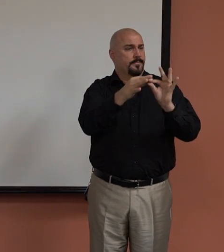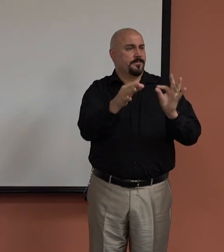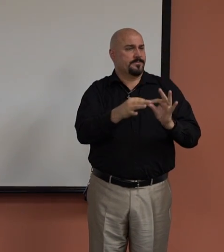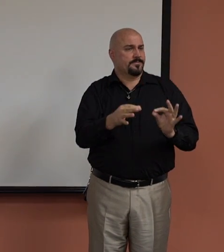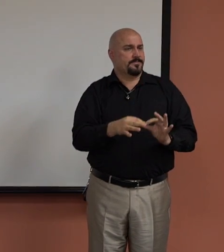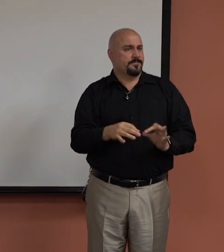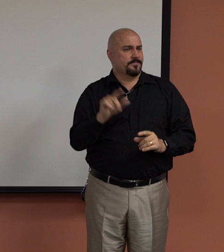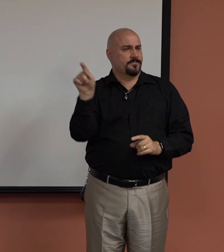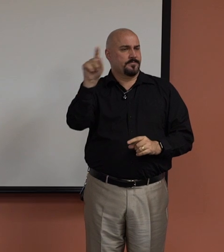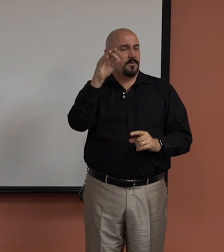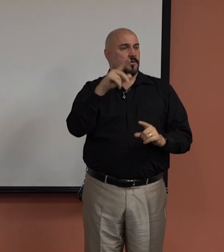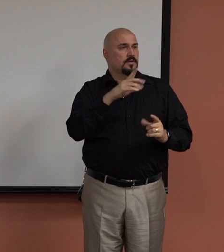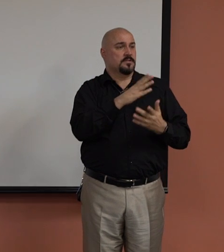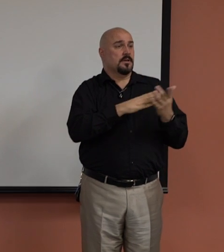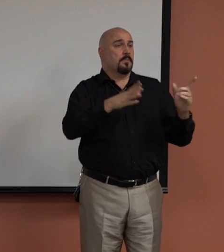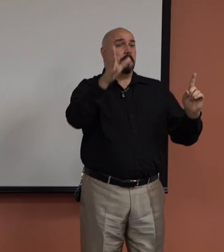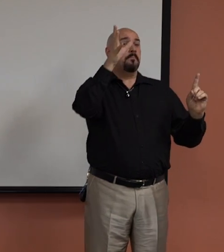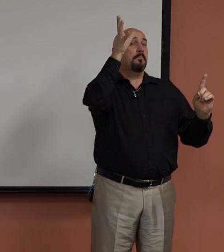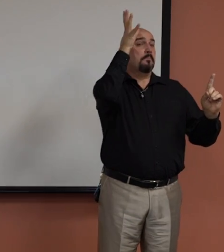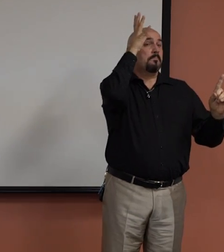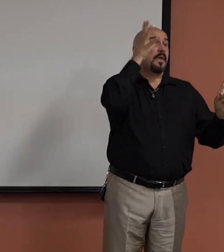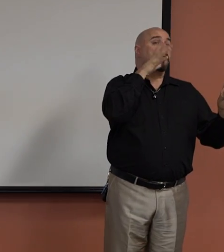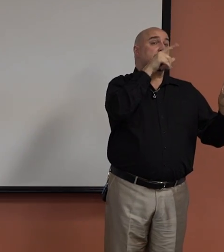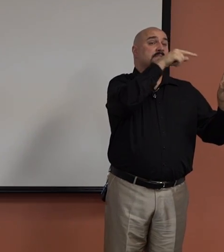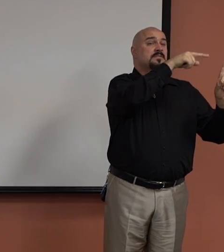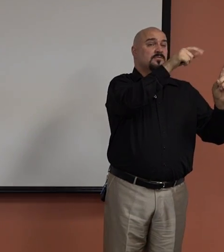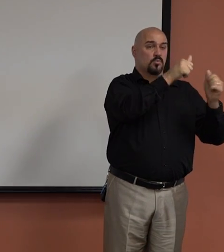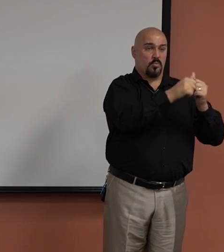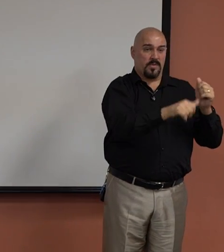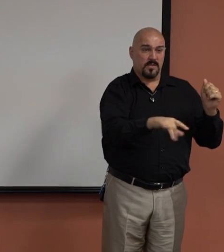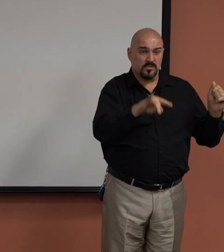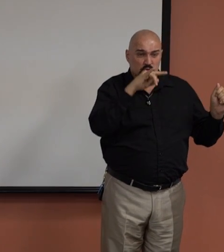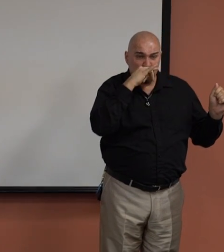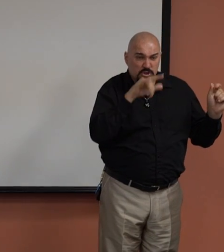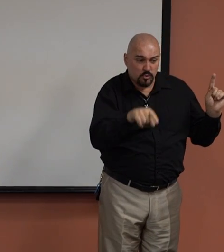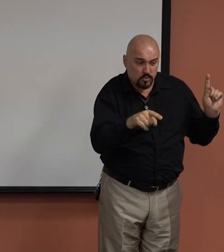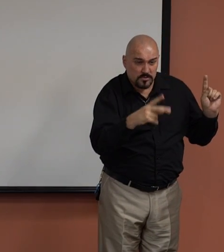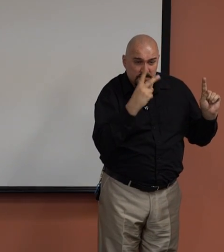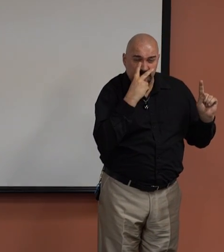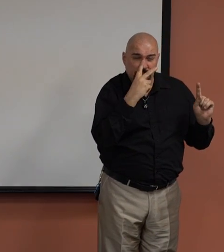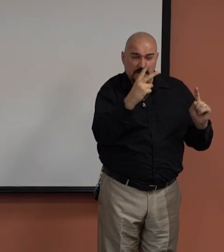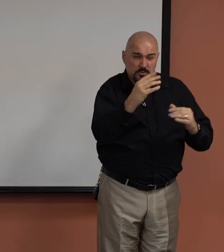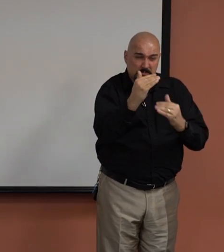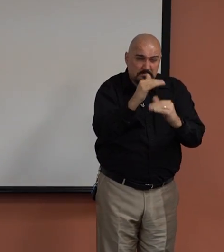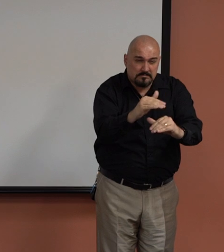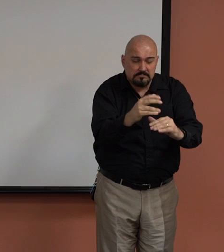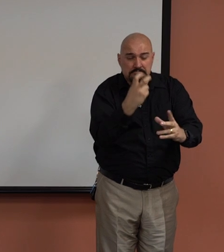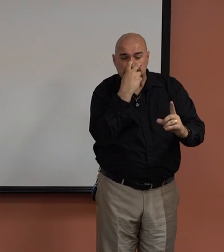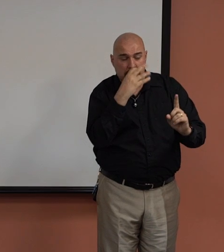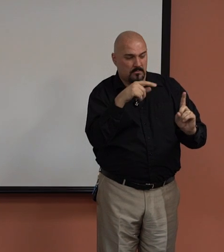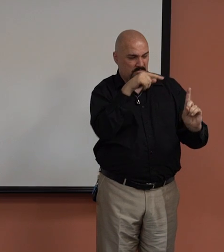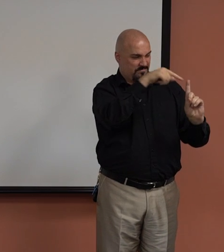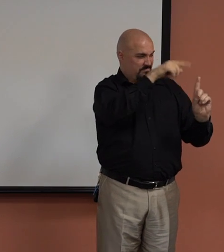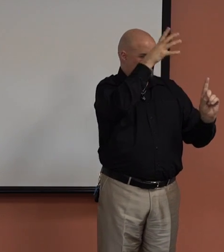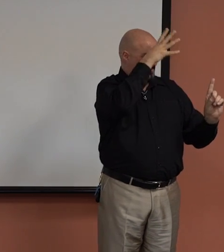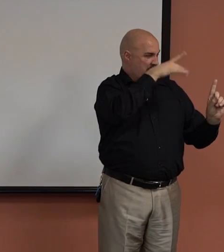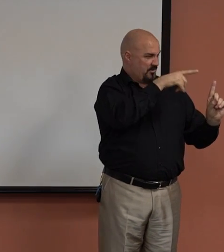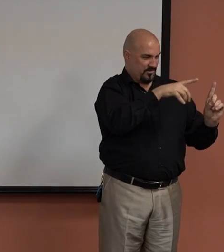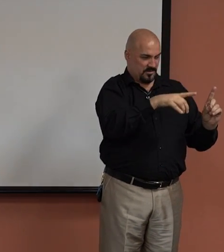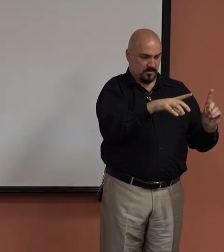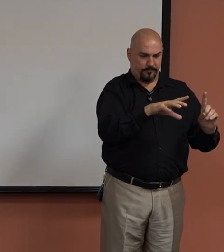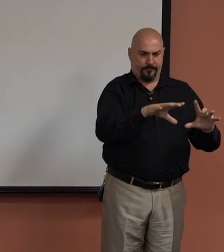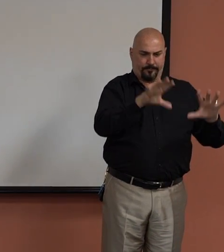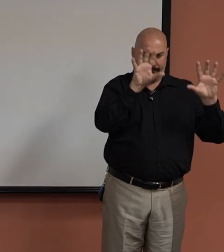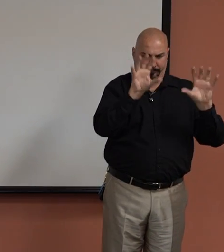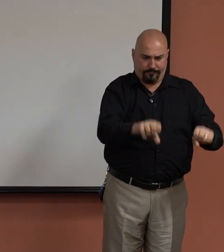are guiding them in some very awkward ways. And it's a perfect opportunity, once you get comfortable with the technique,